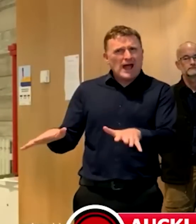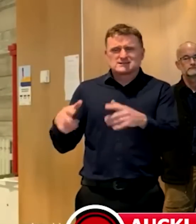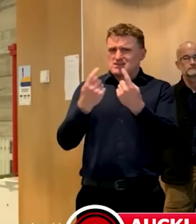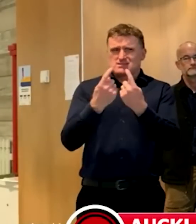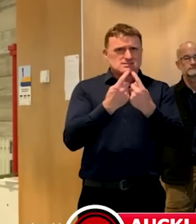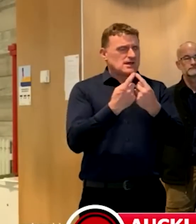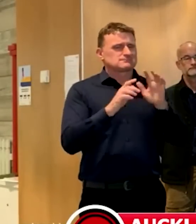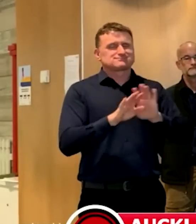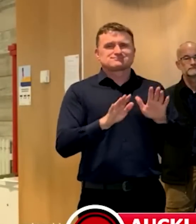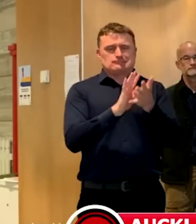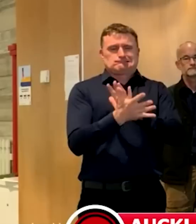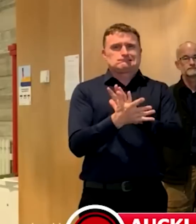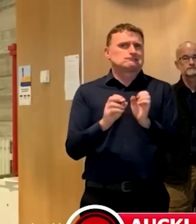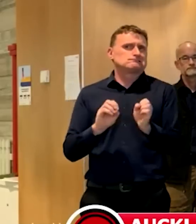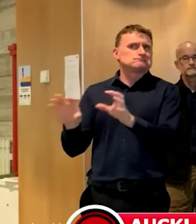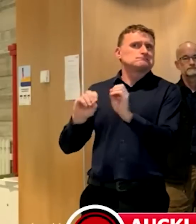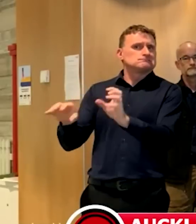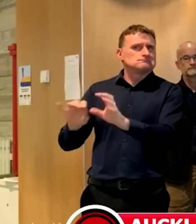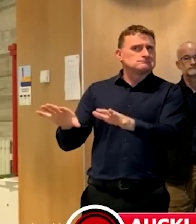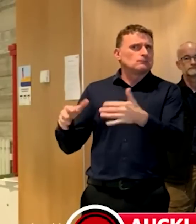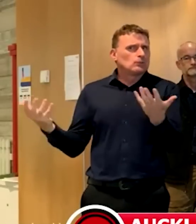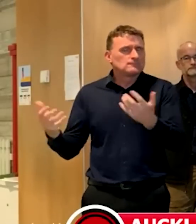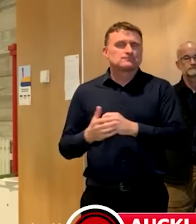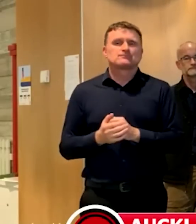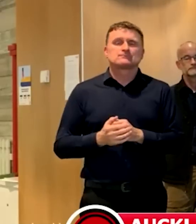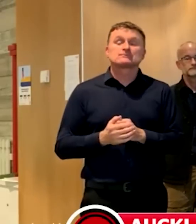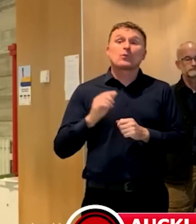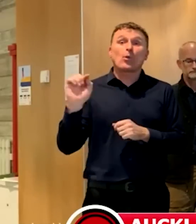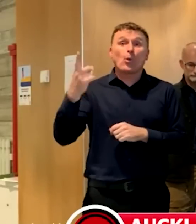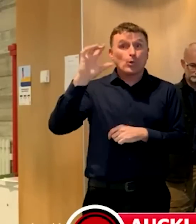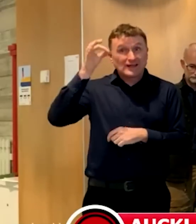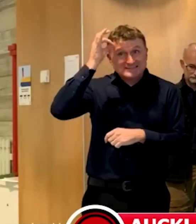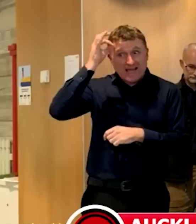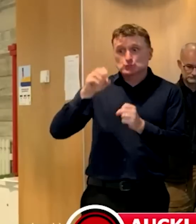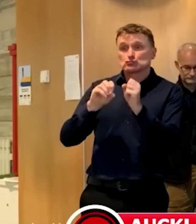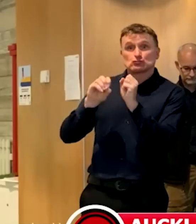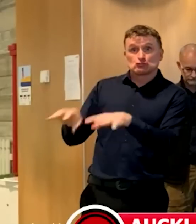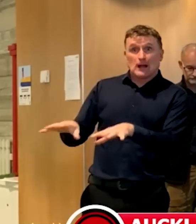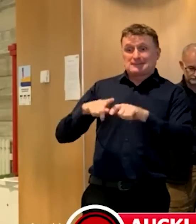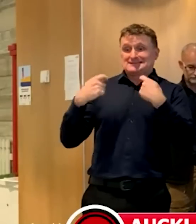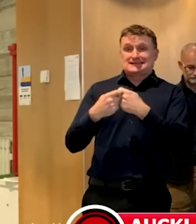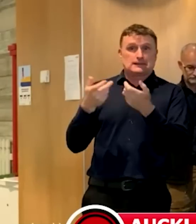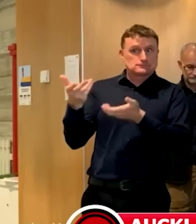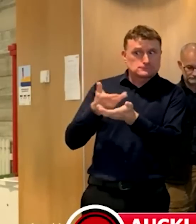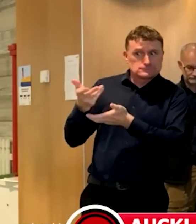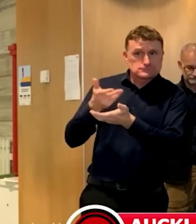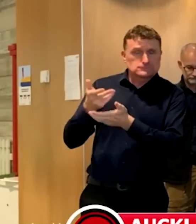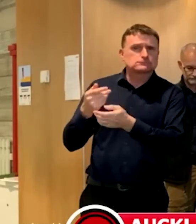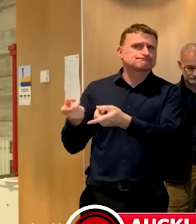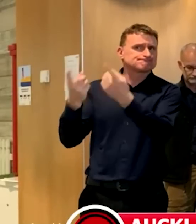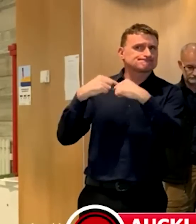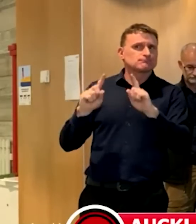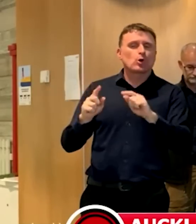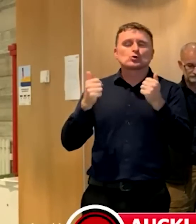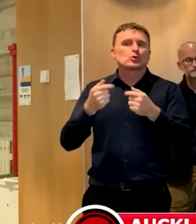So we've been working very closely with our Auckland Council Waste Solutions team and have got good information